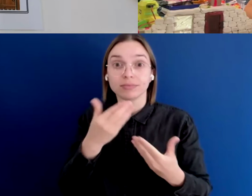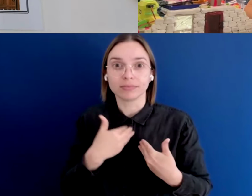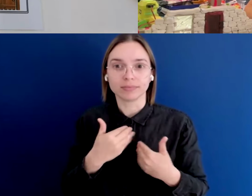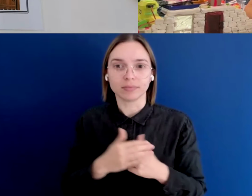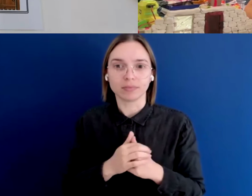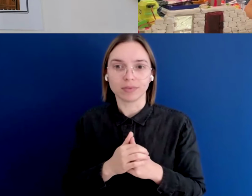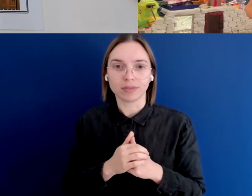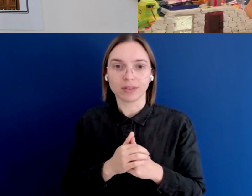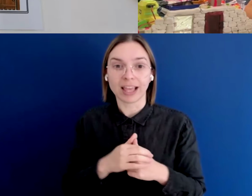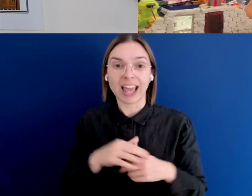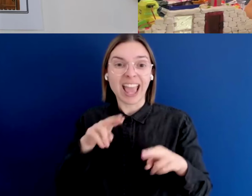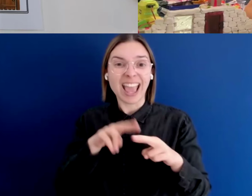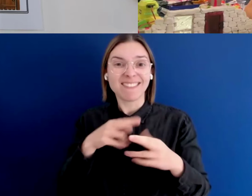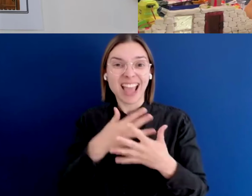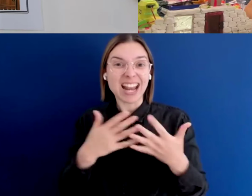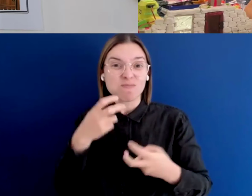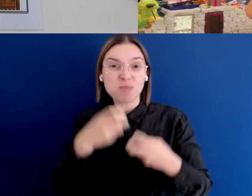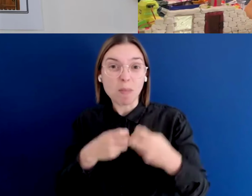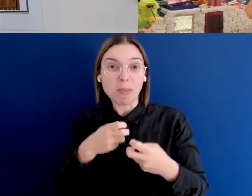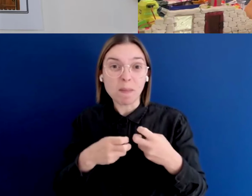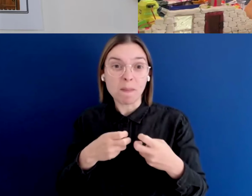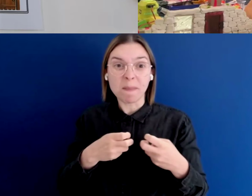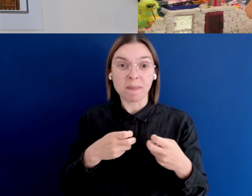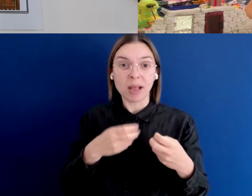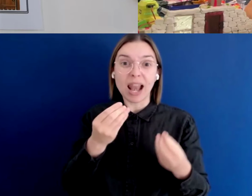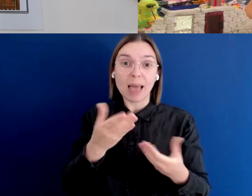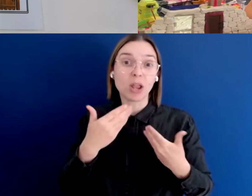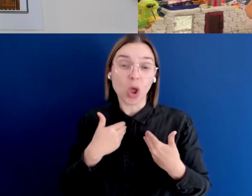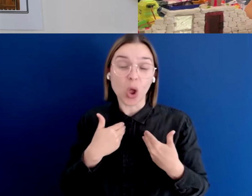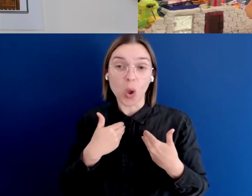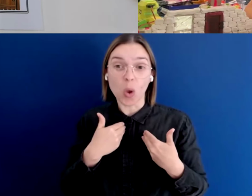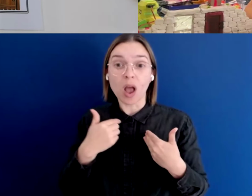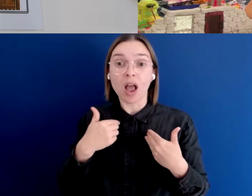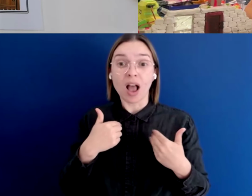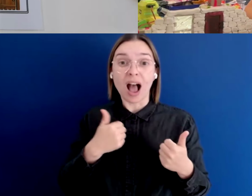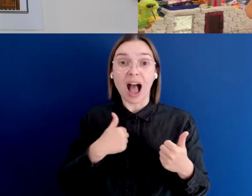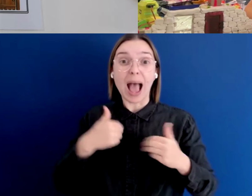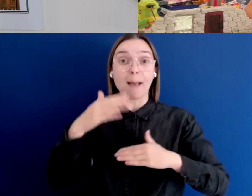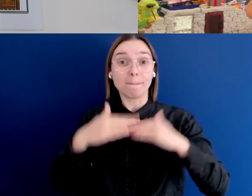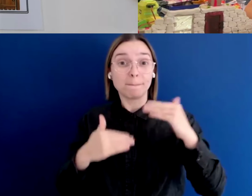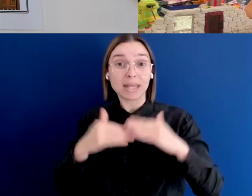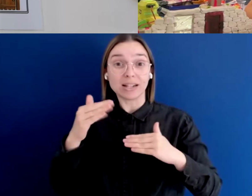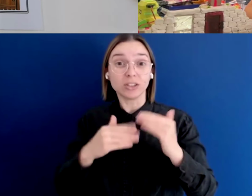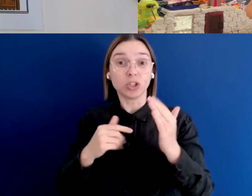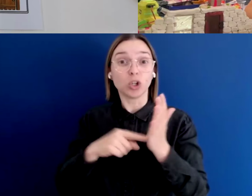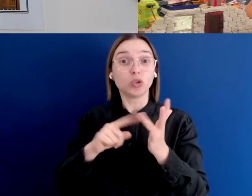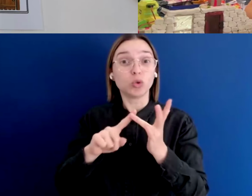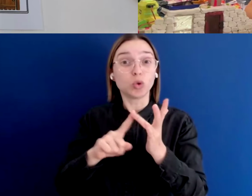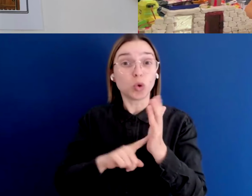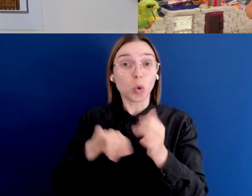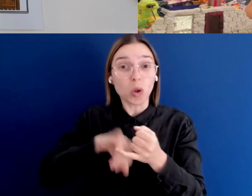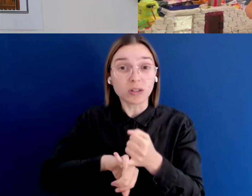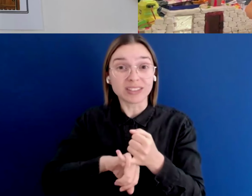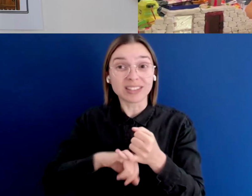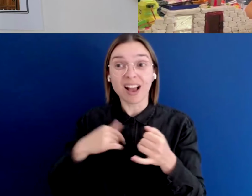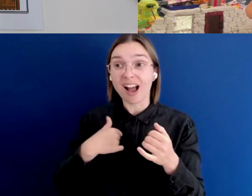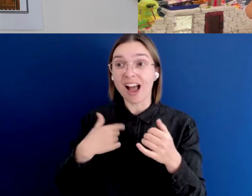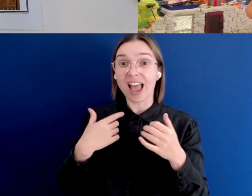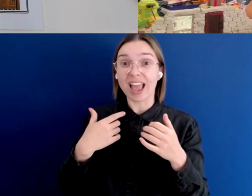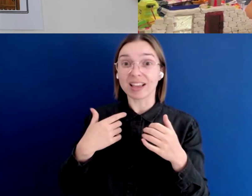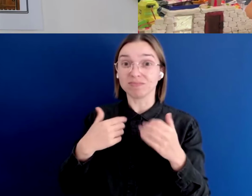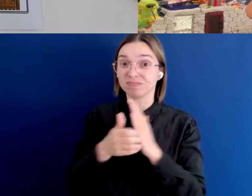That's what I do. I build technology tools. I solve problems. So if there's a particular thing, it's like, oh, we really struggle to teach